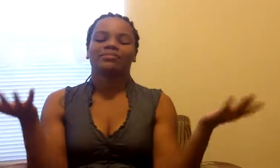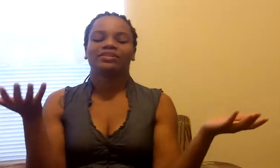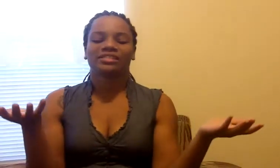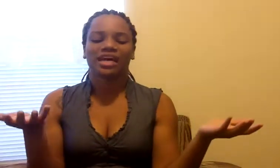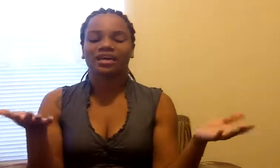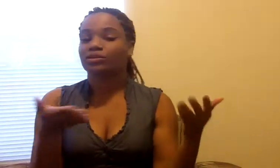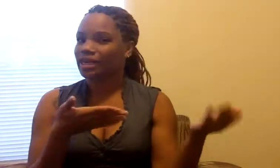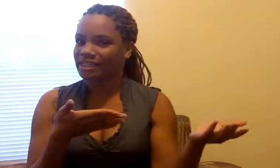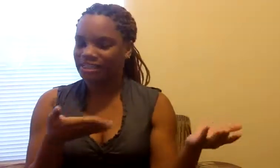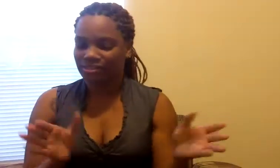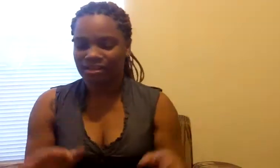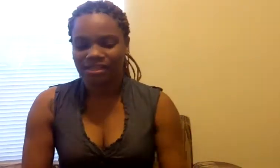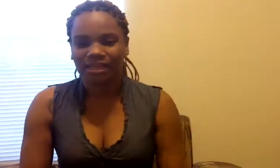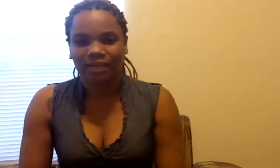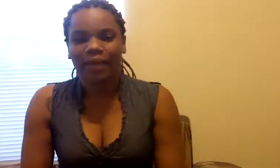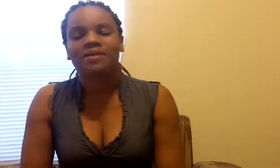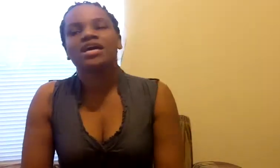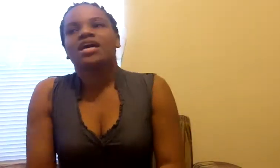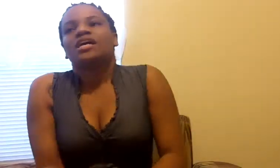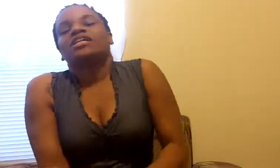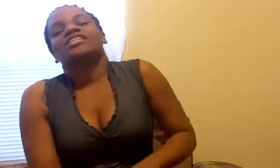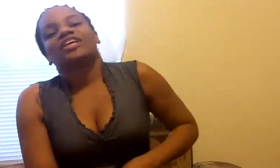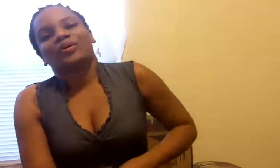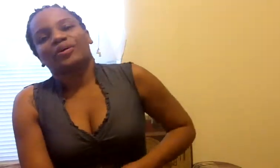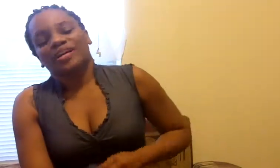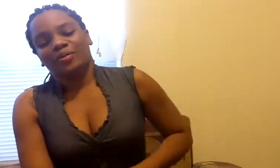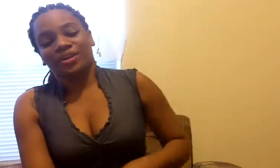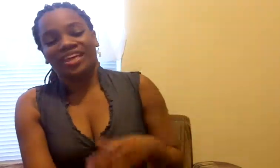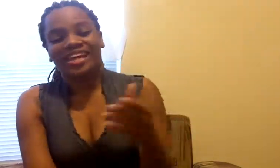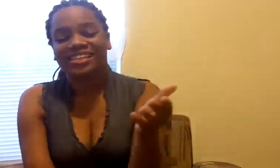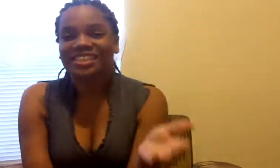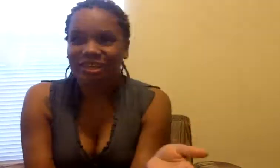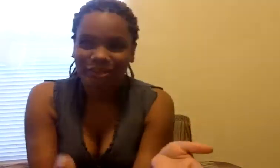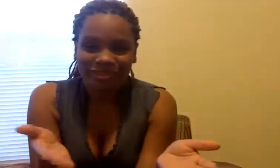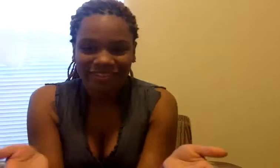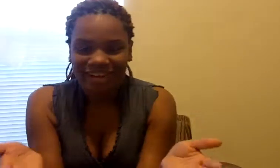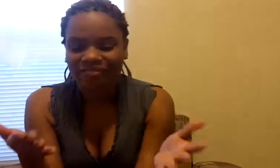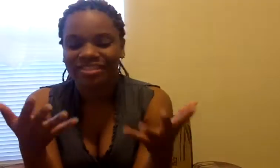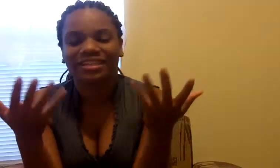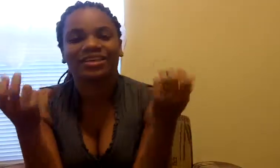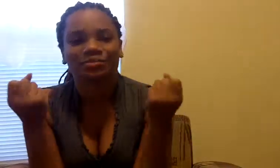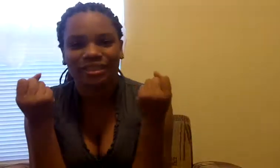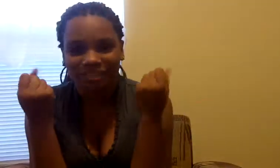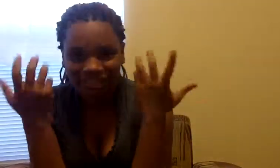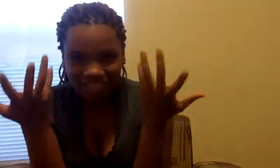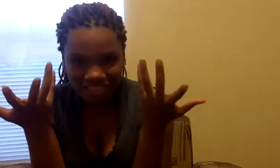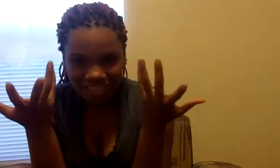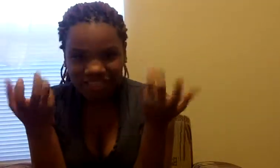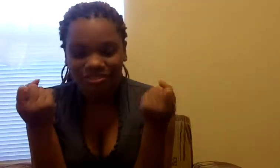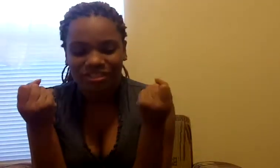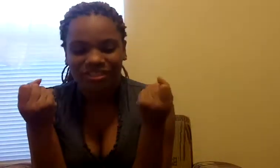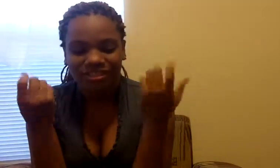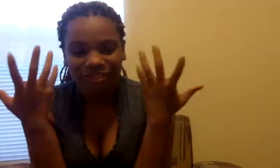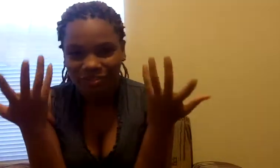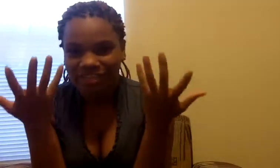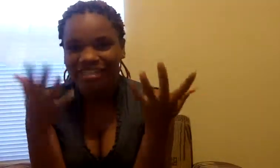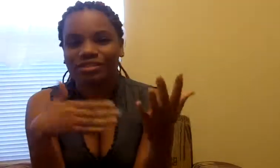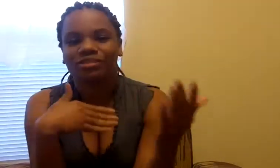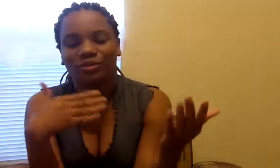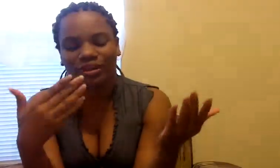American Sign Language, or ASL. I'll say that a lot. So with ASL, obviously, it'll be using your hands to